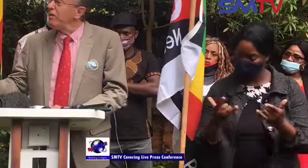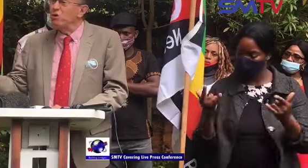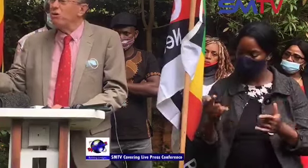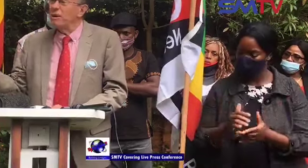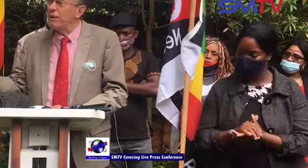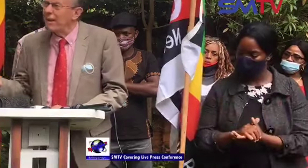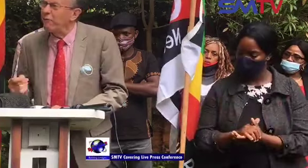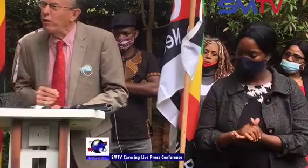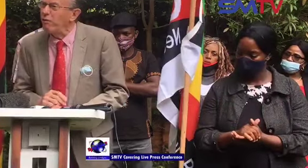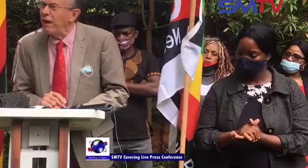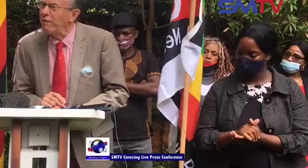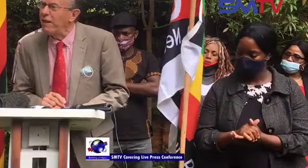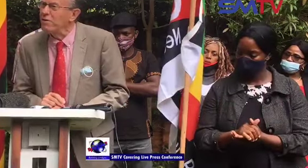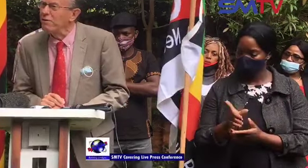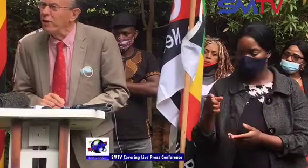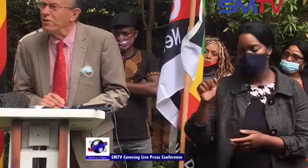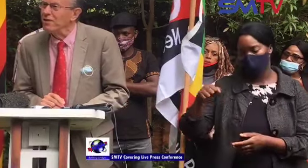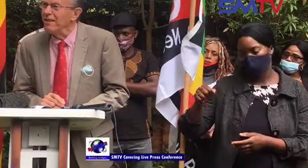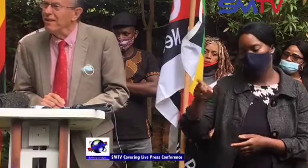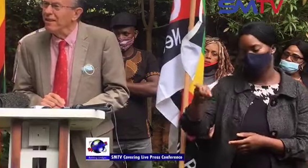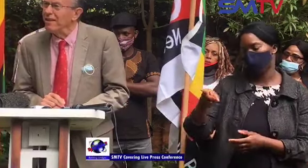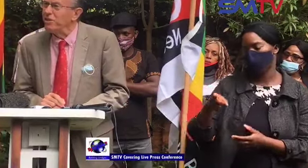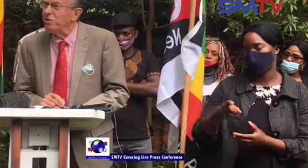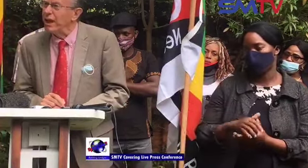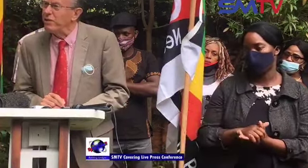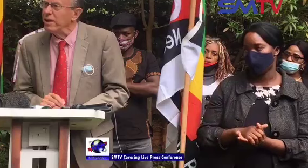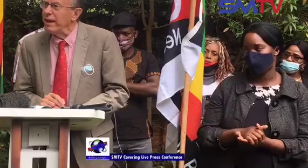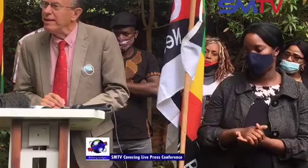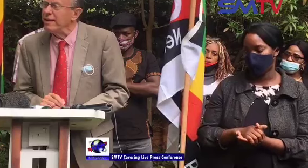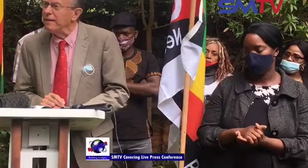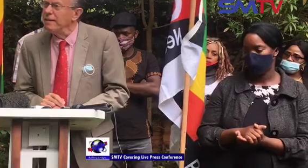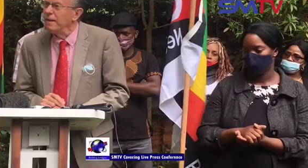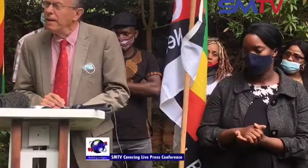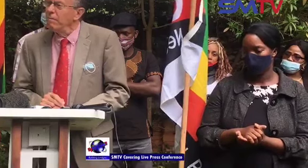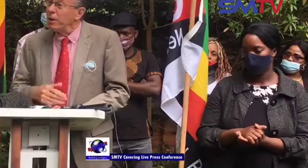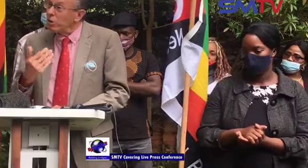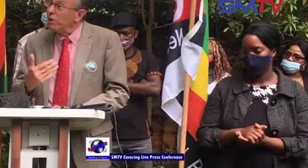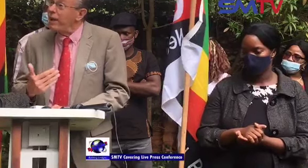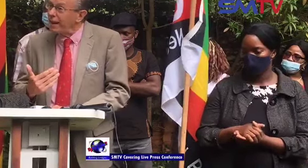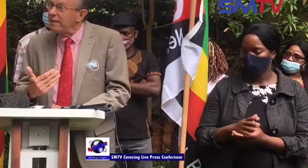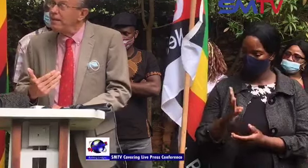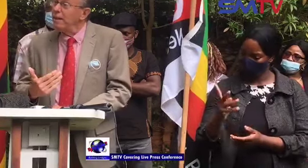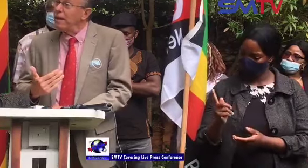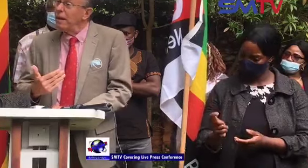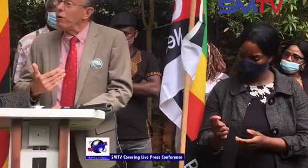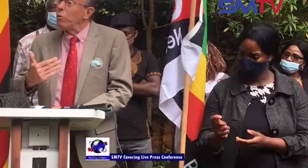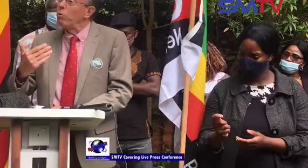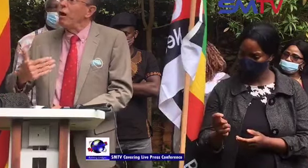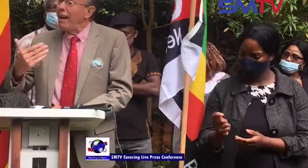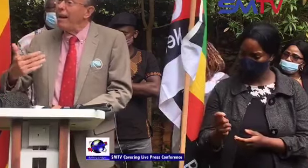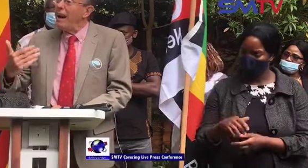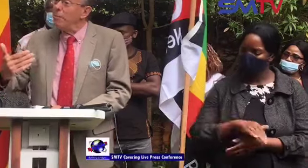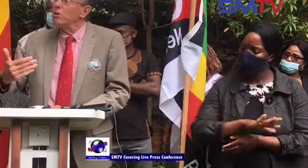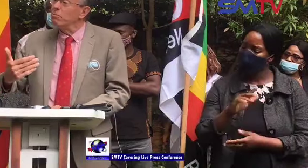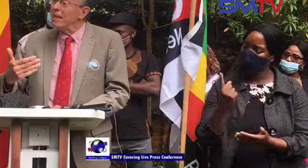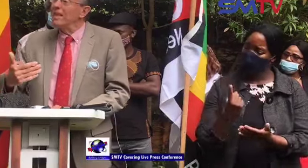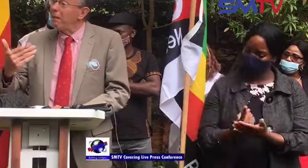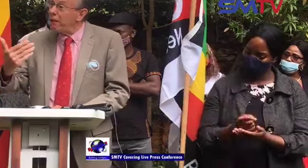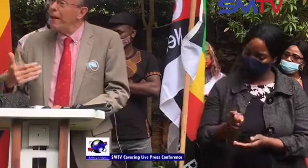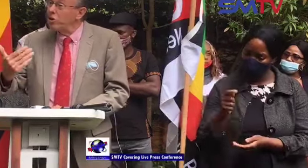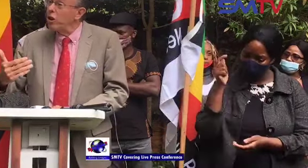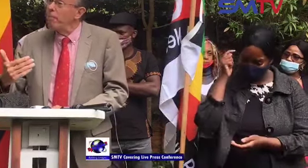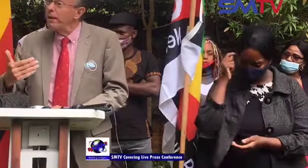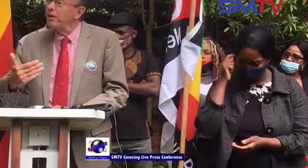party that got something like 45,000 votes in 2018. Because of that, we were unable to meet